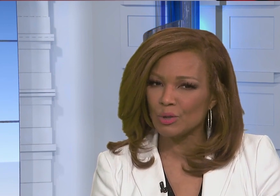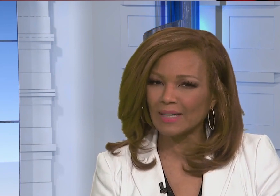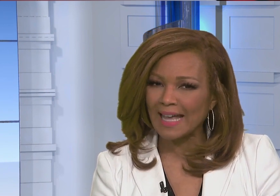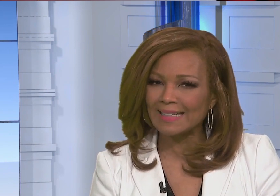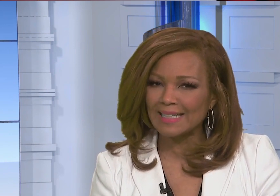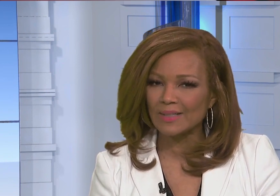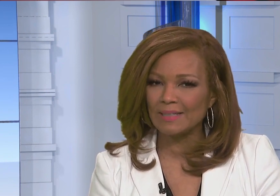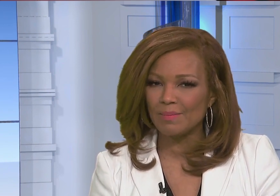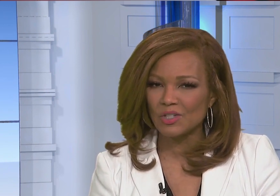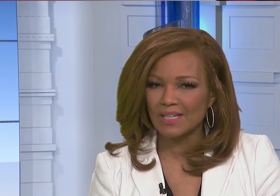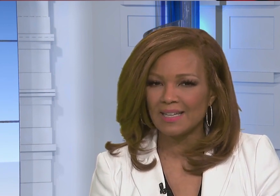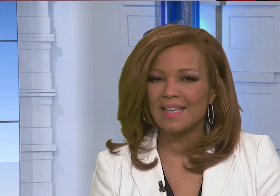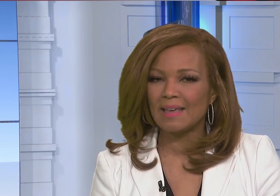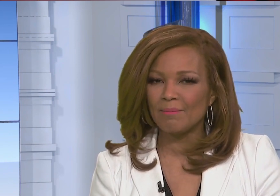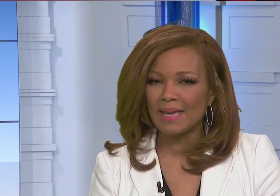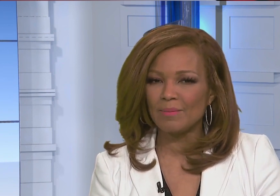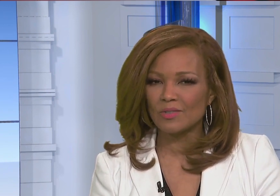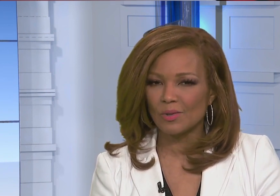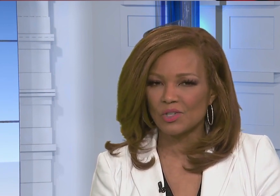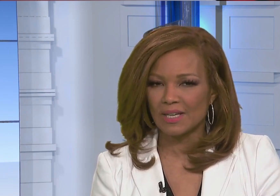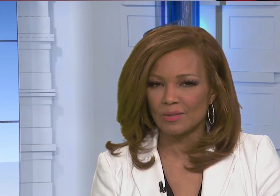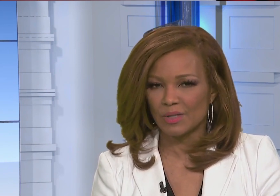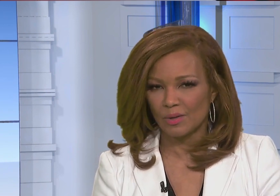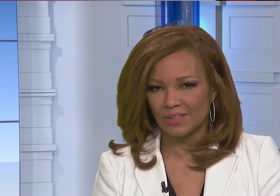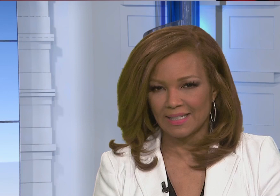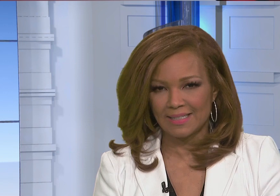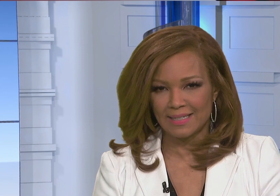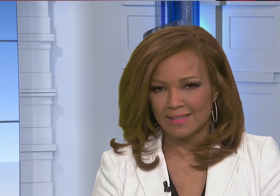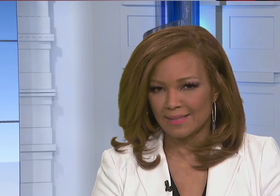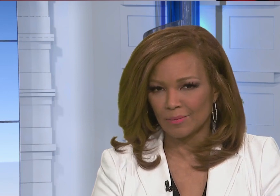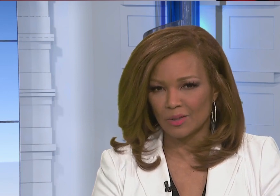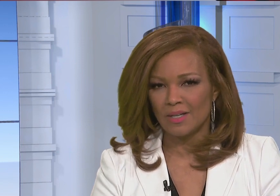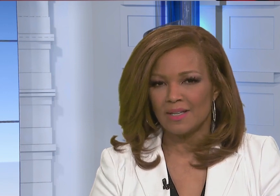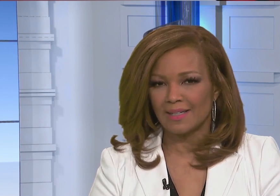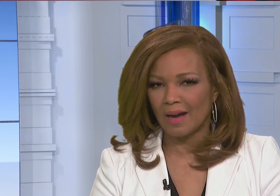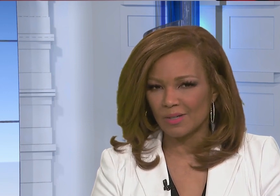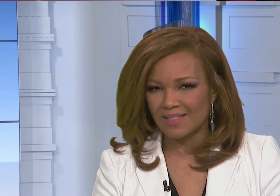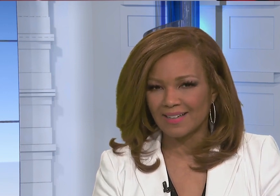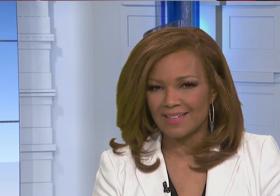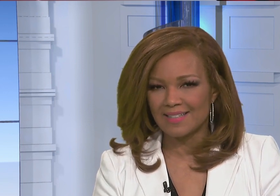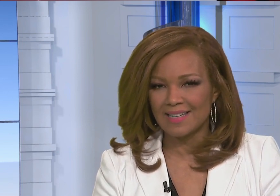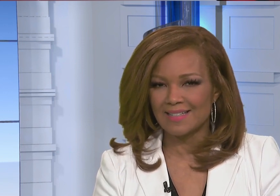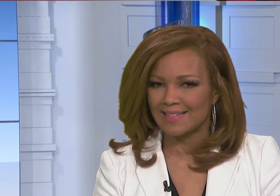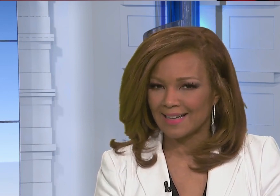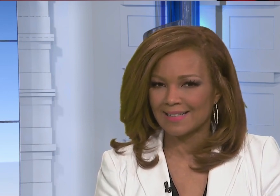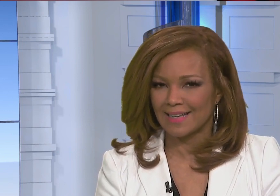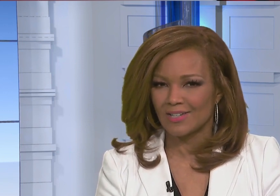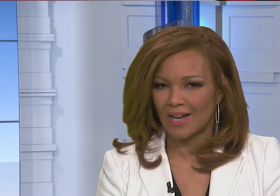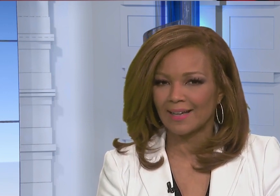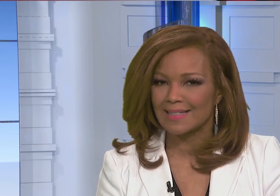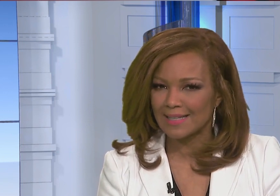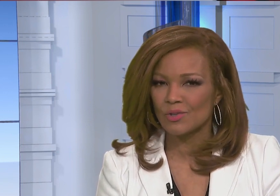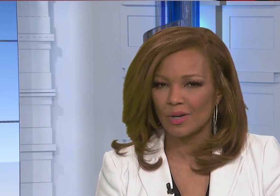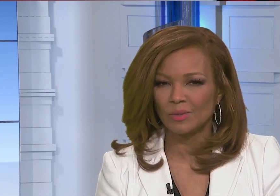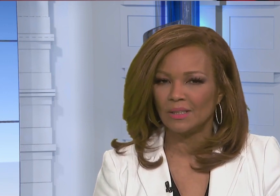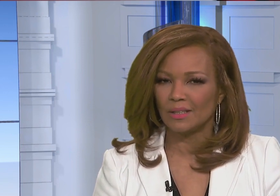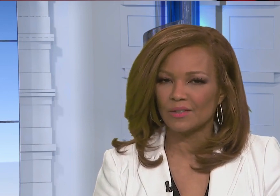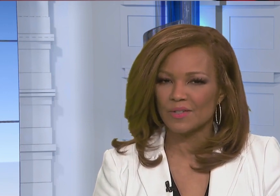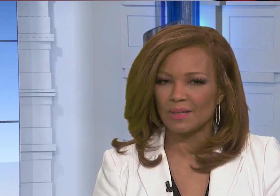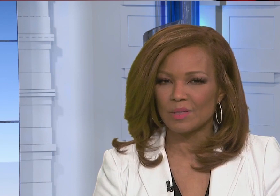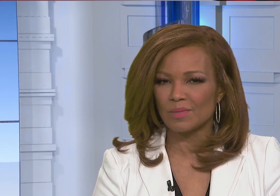in New York and here in Michigan that may be associated with COVID-19. It's similar to Kawasaki disease and toxic shock